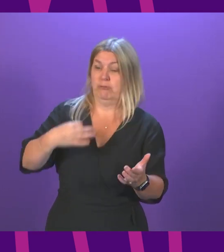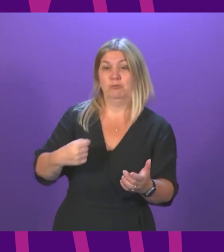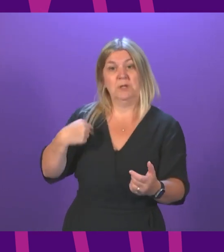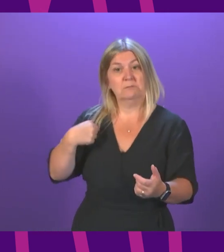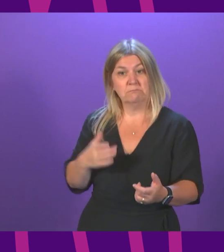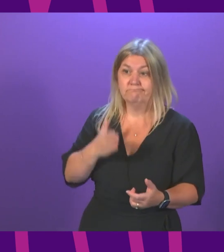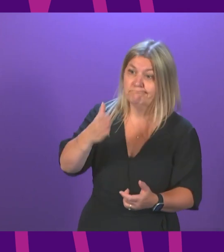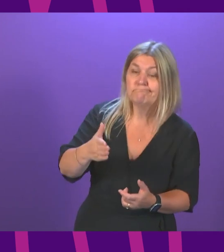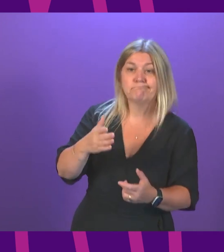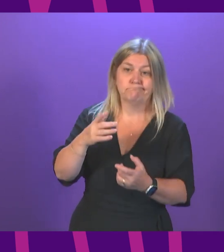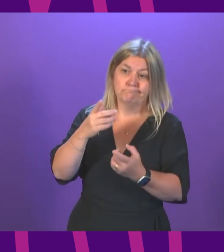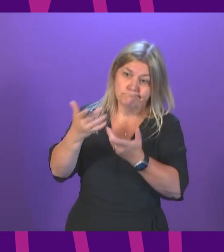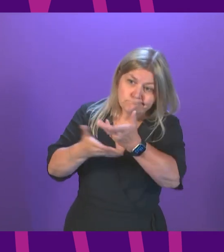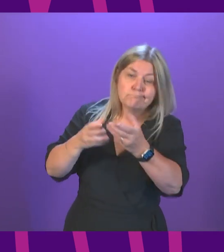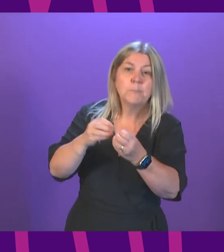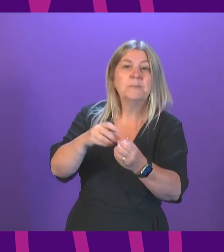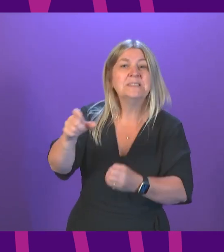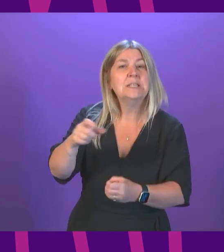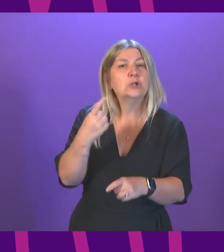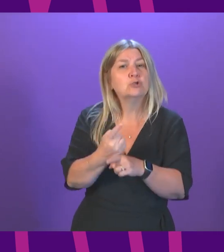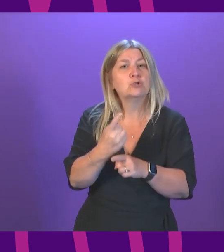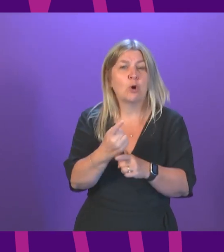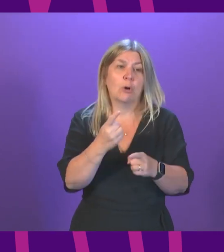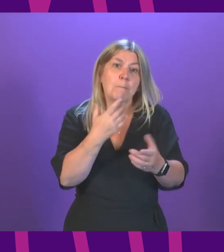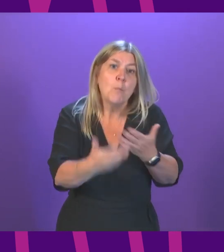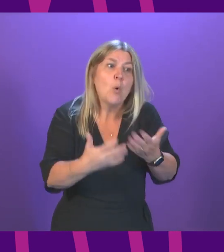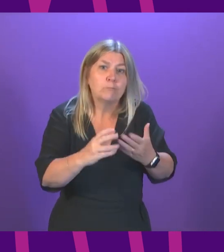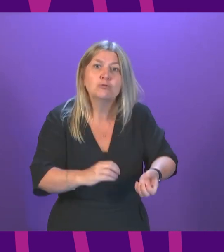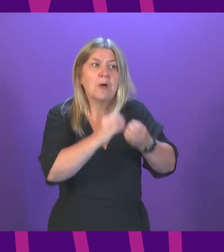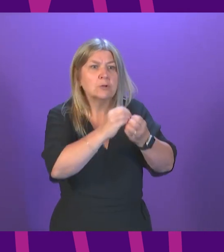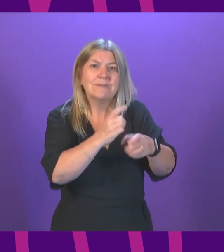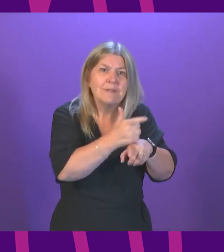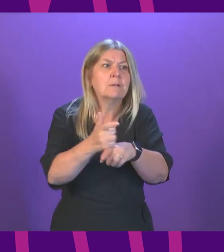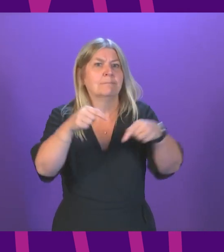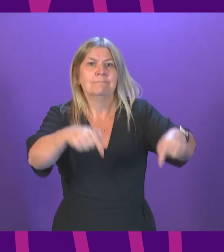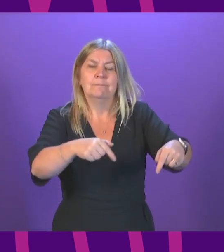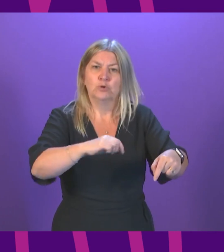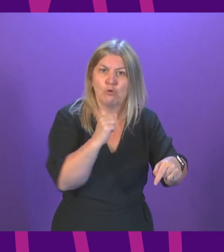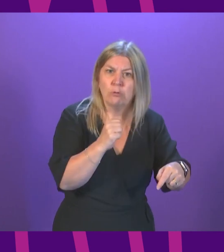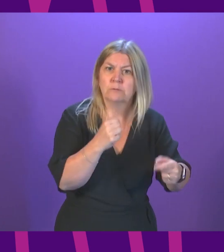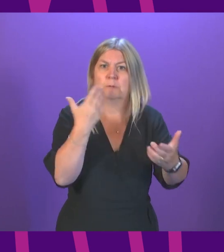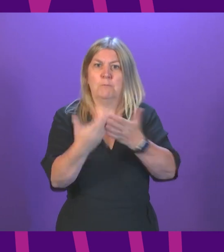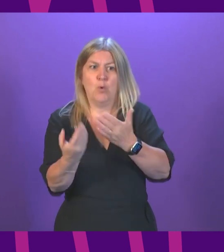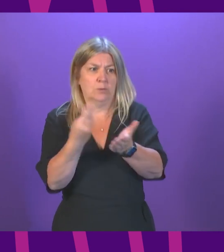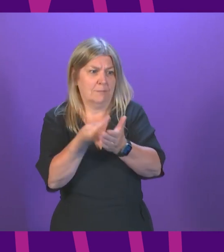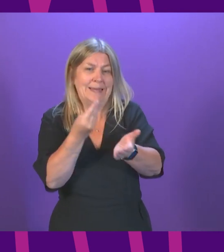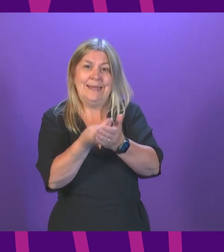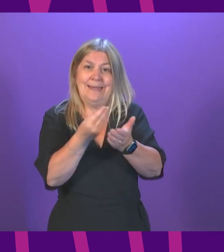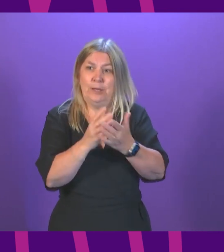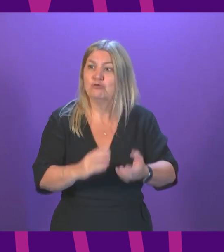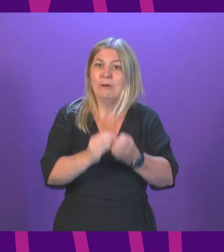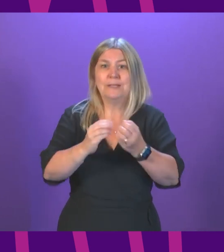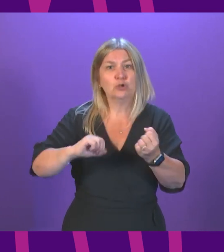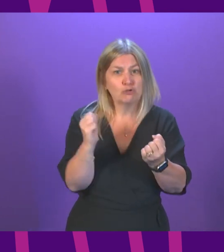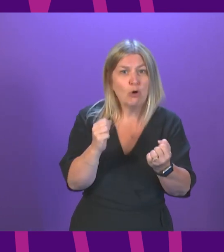in the past about the need to build up production capacity in Scotland for the need for the BBC to spend more of the license pay that Scottish